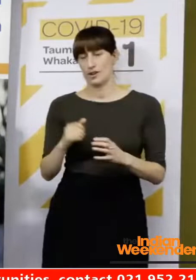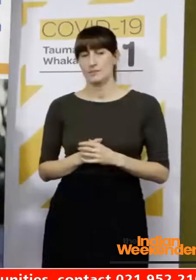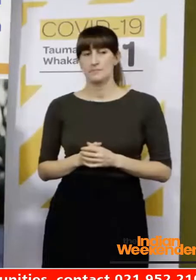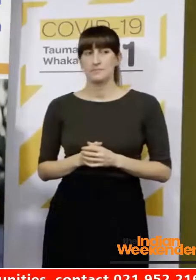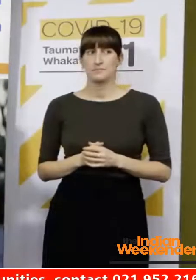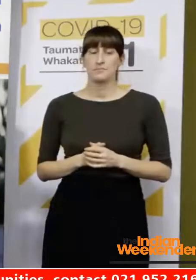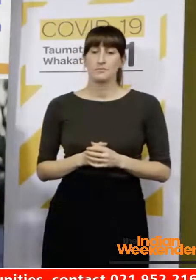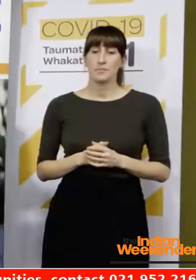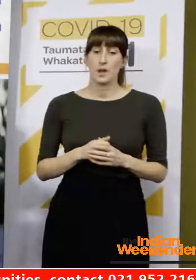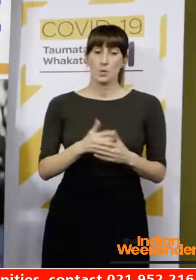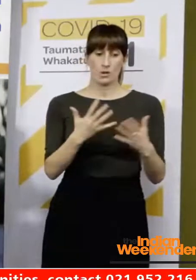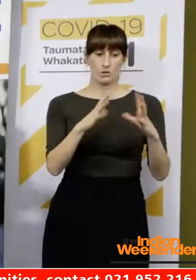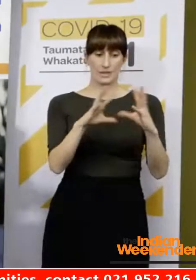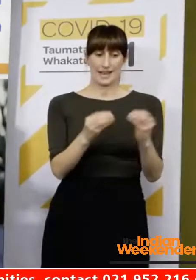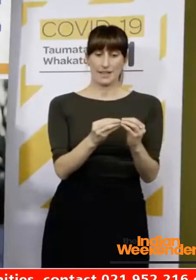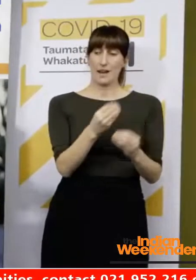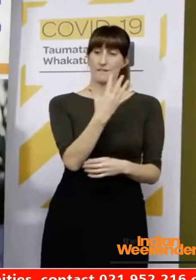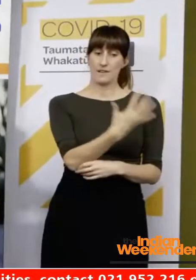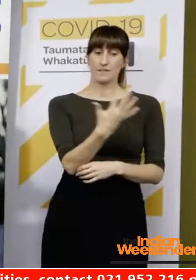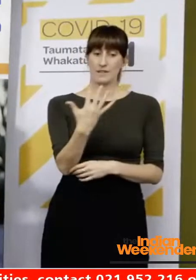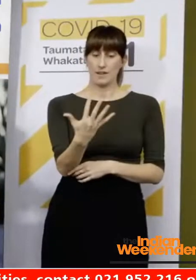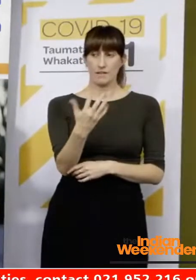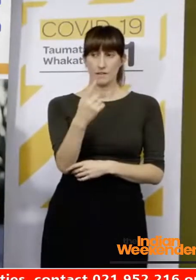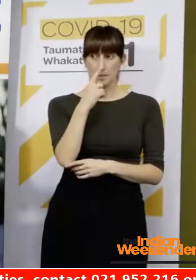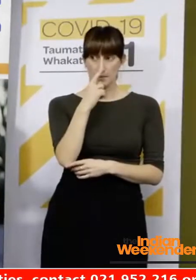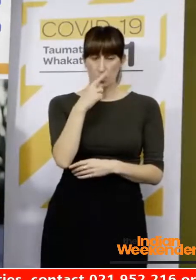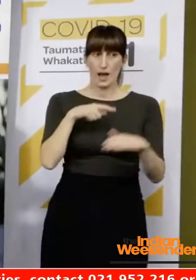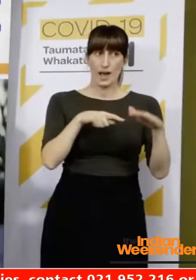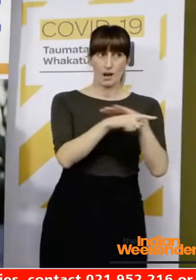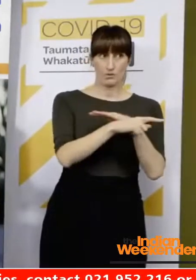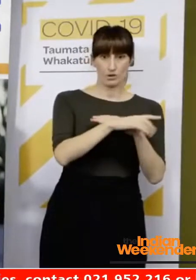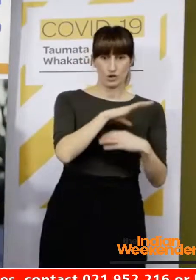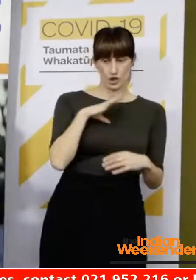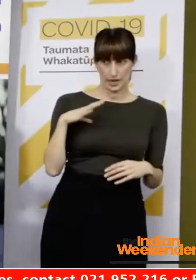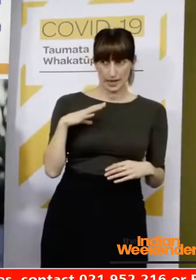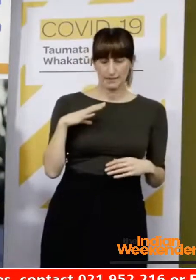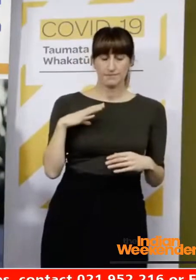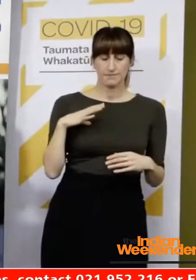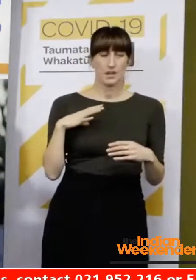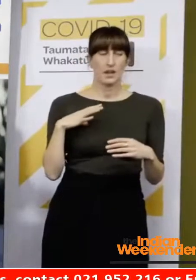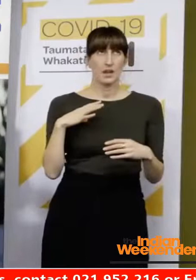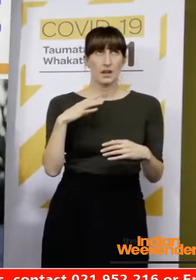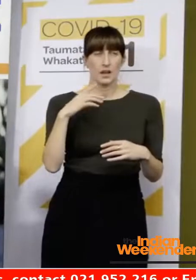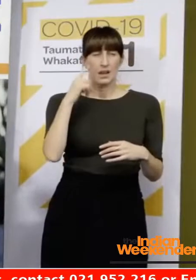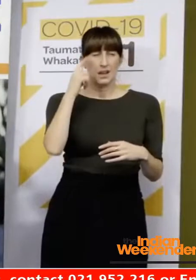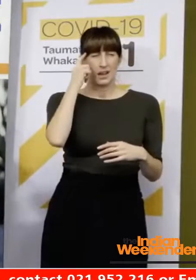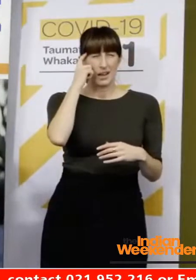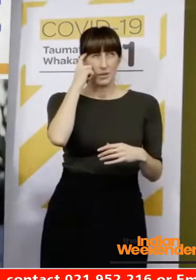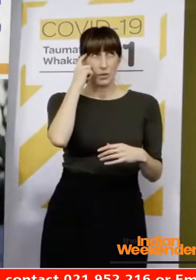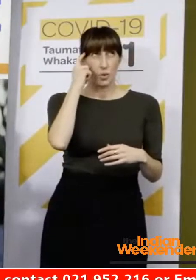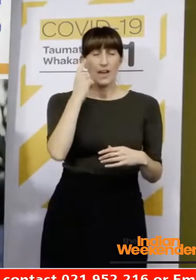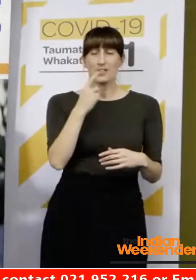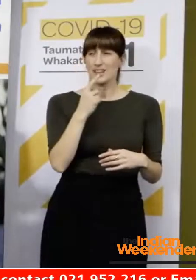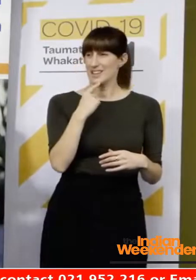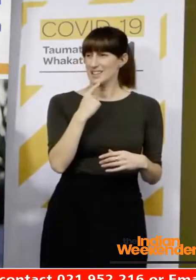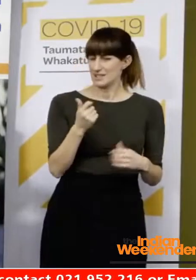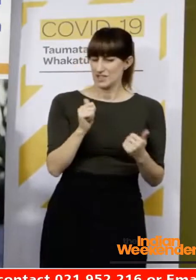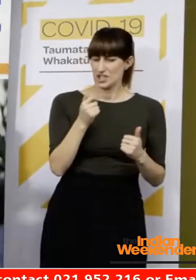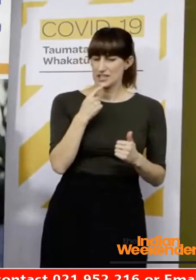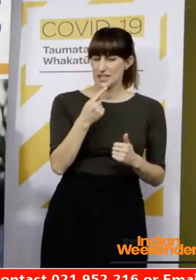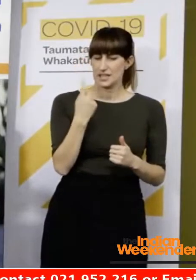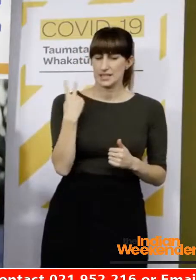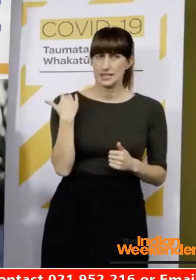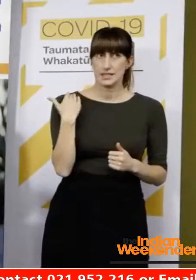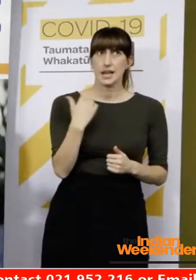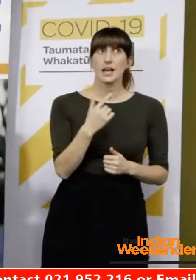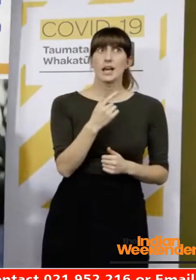virus, with cases now exceeding 8 million, a dangerous new phase. Community transmission persists in other countries,